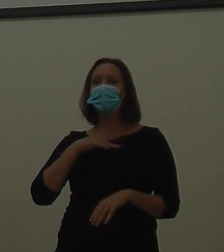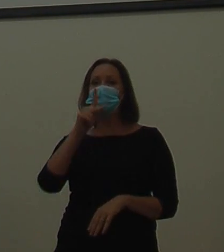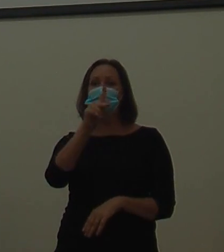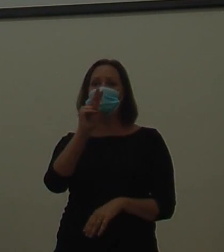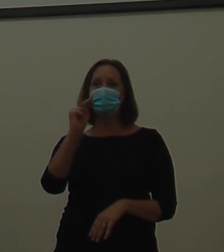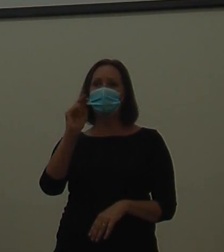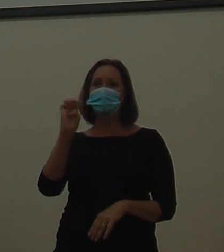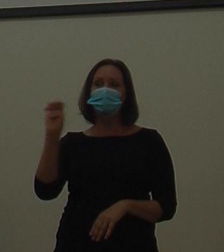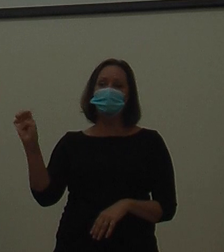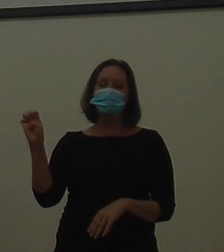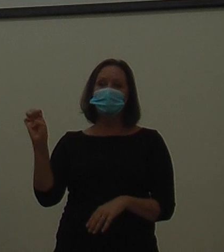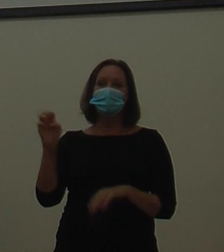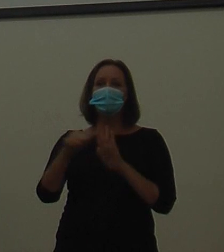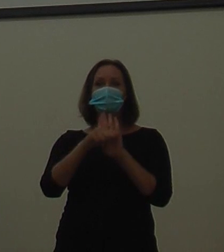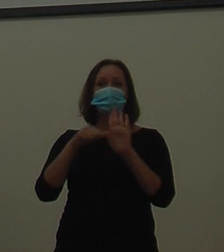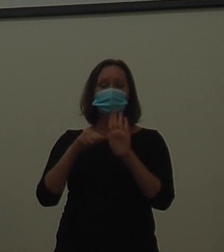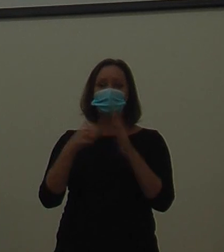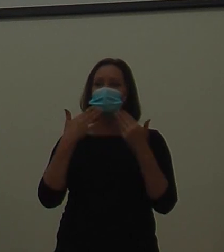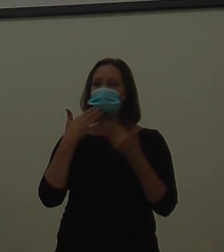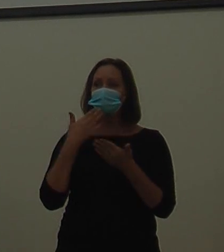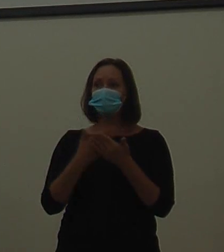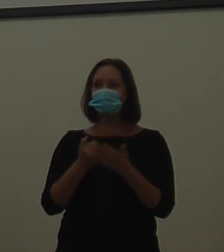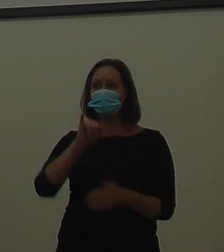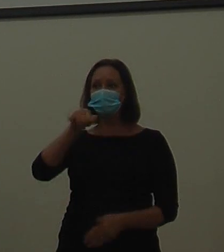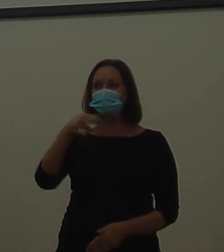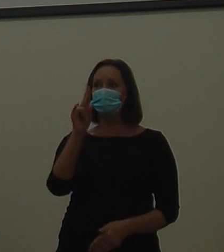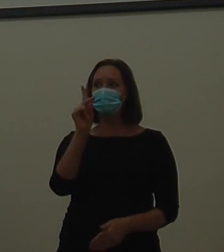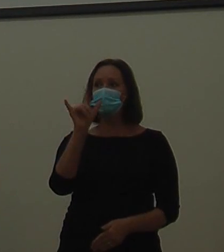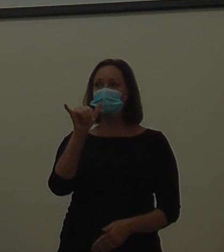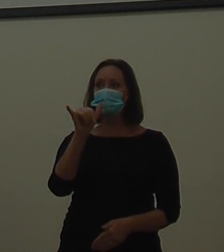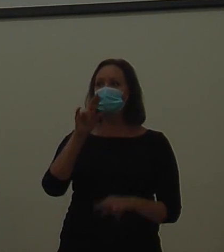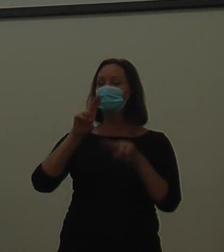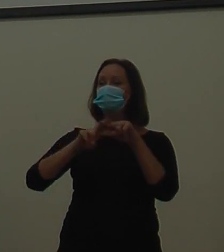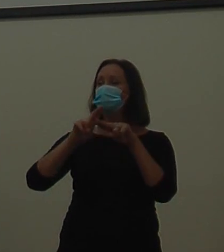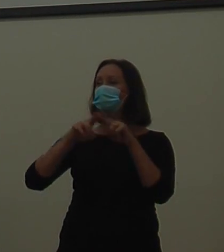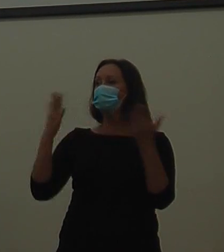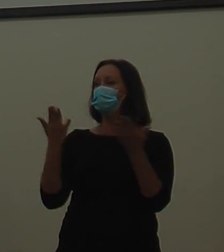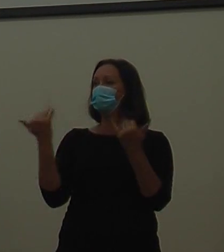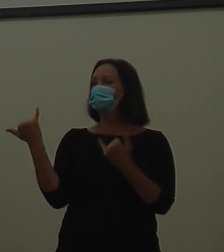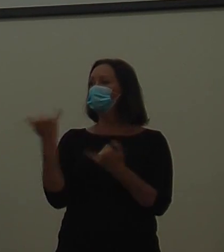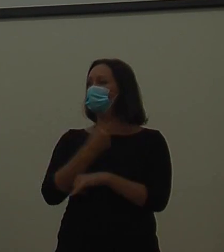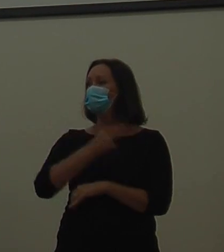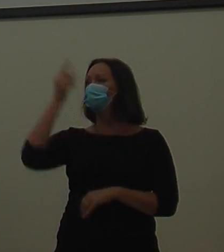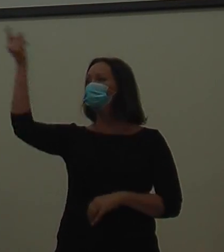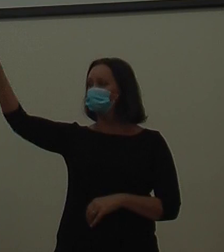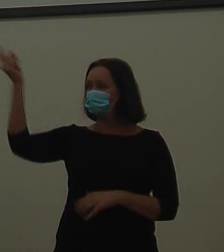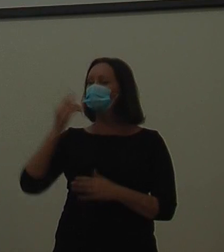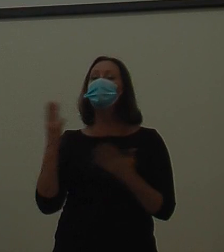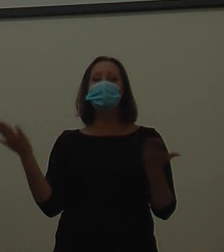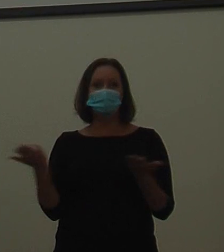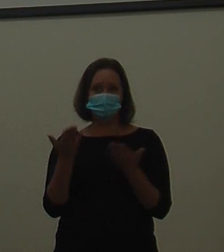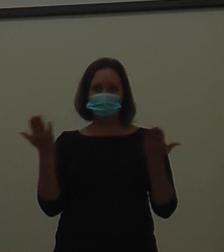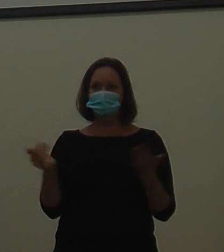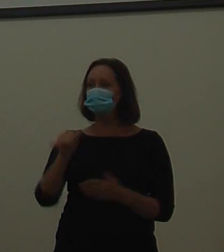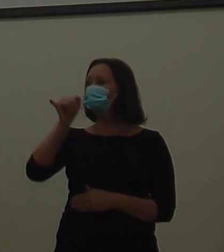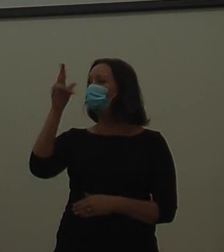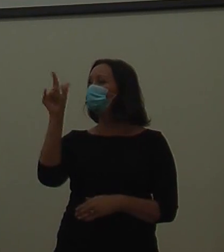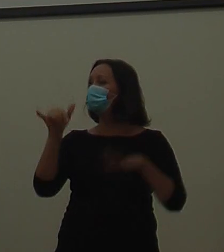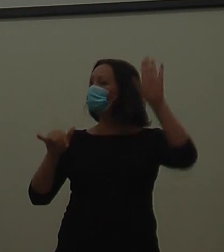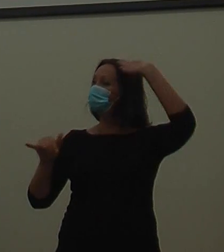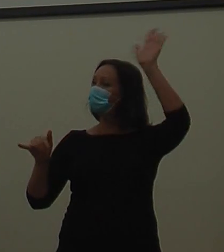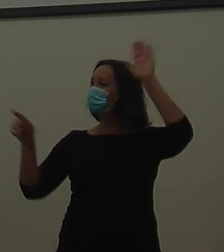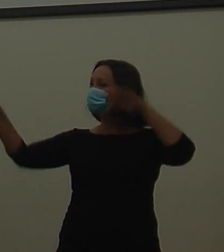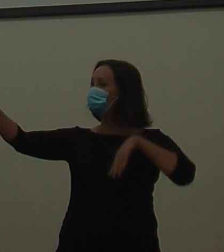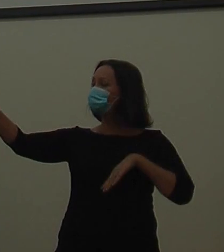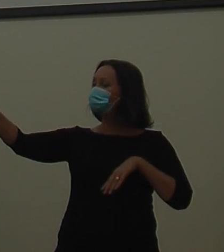In Christian love, Judy Aldridge, and Judy is sitting right back on my right, your left, and she is here this morning. So Judy, raise your hand, because